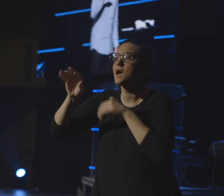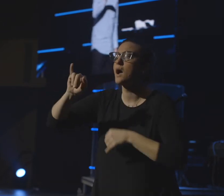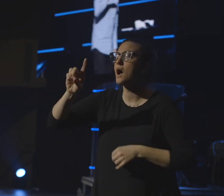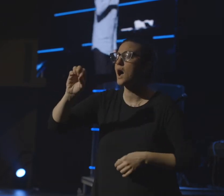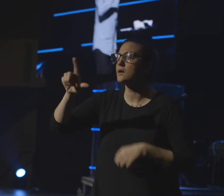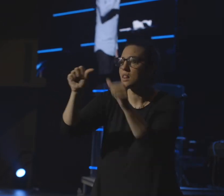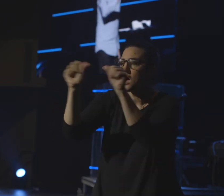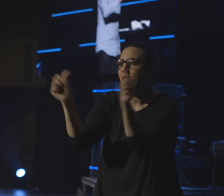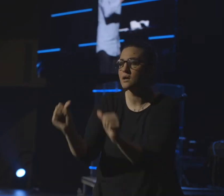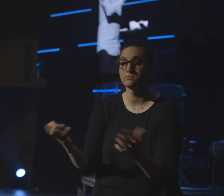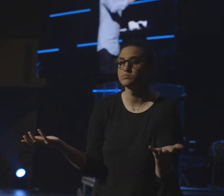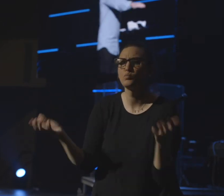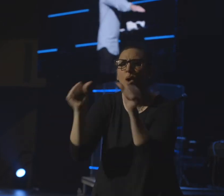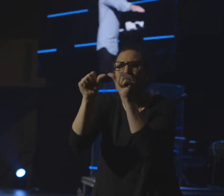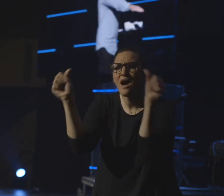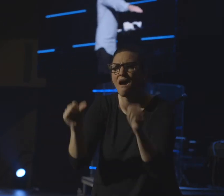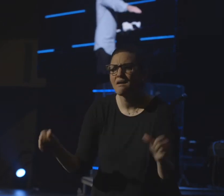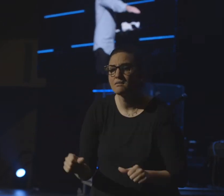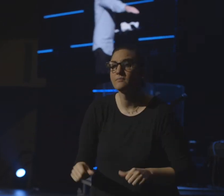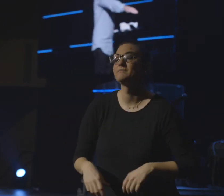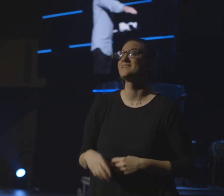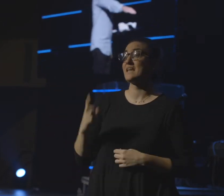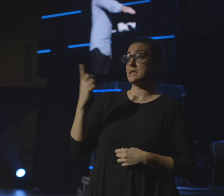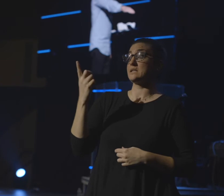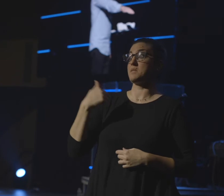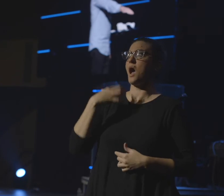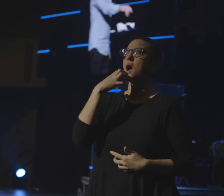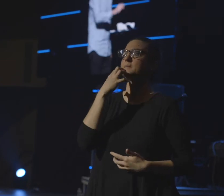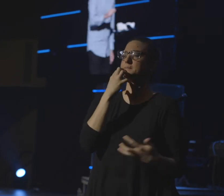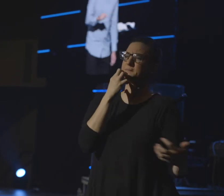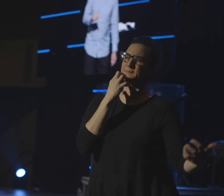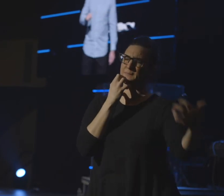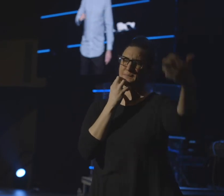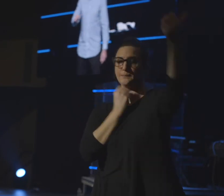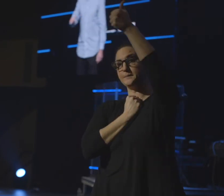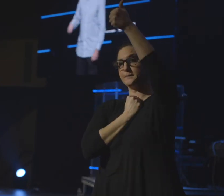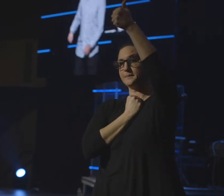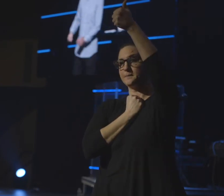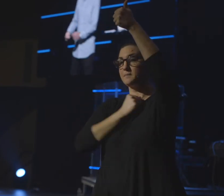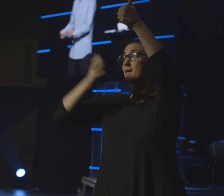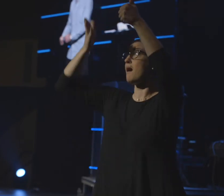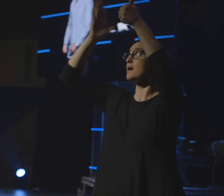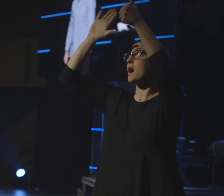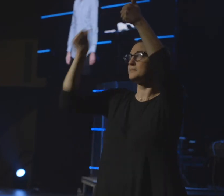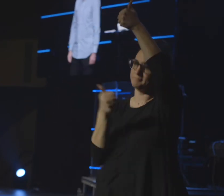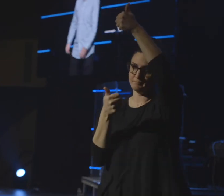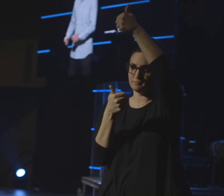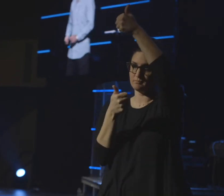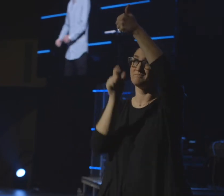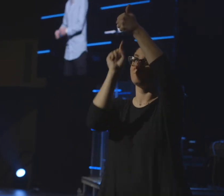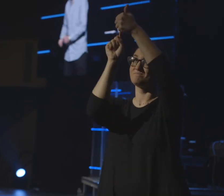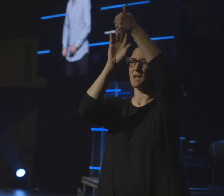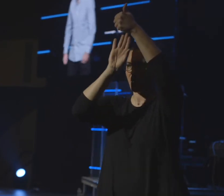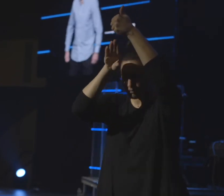that is more important to you than God, Christian. Anything that's not just bad thing. Well,